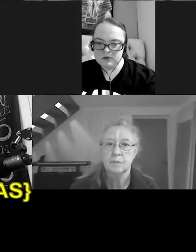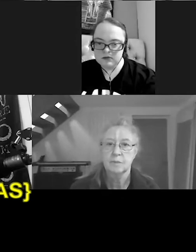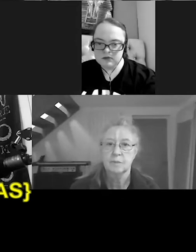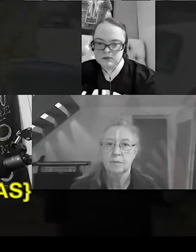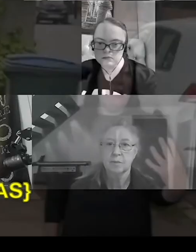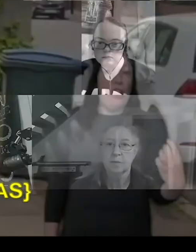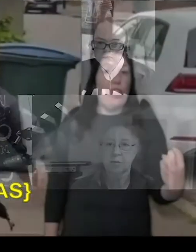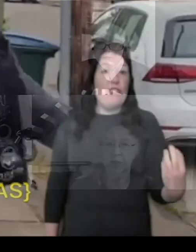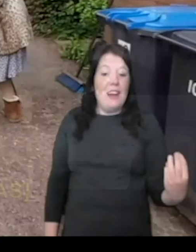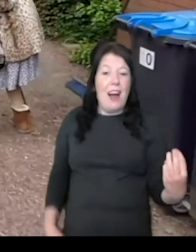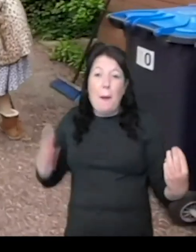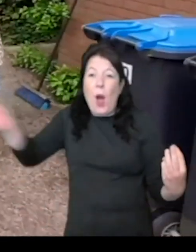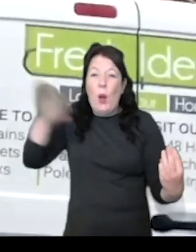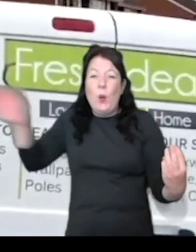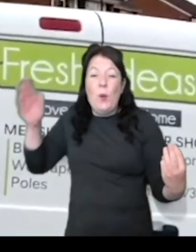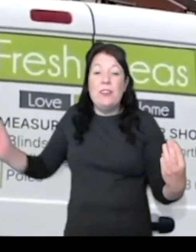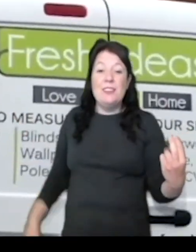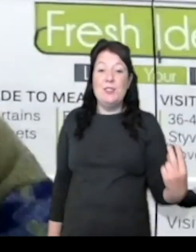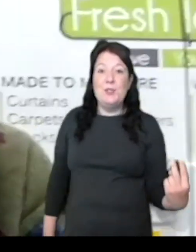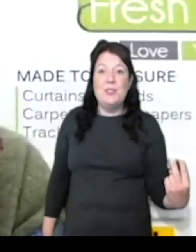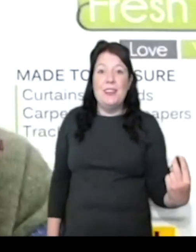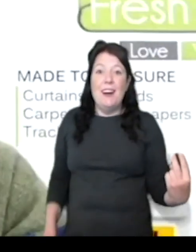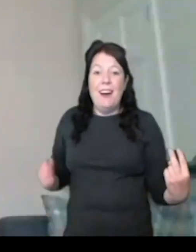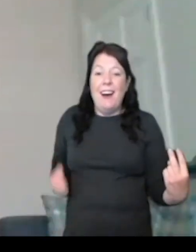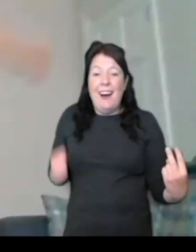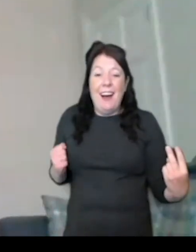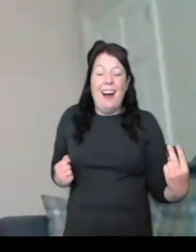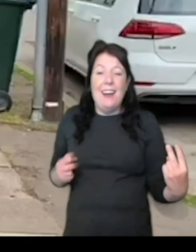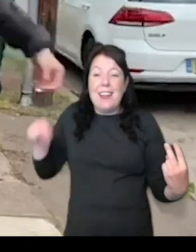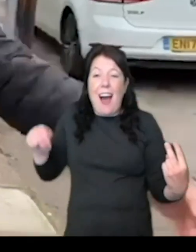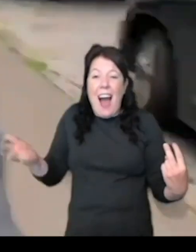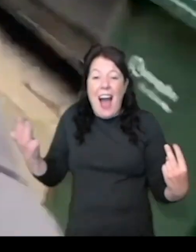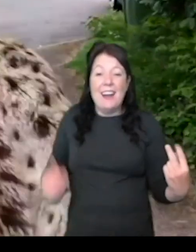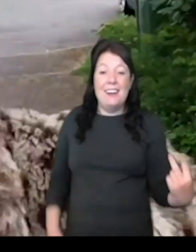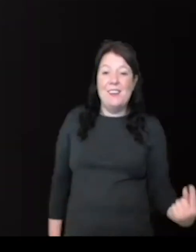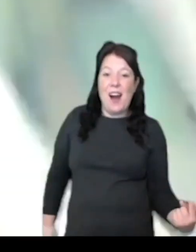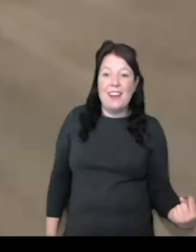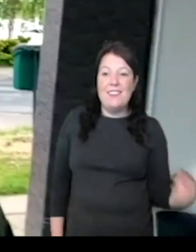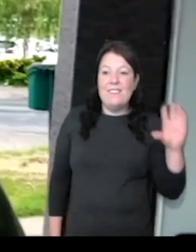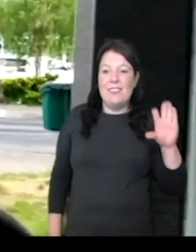of like ideas around. 30, 31.